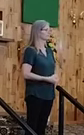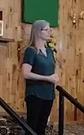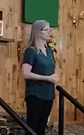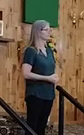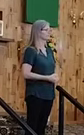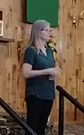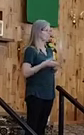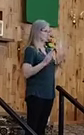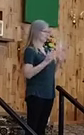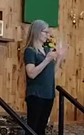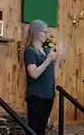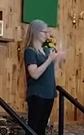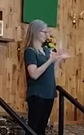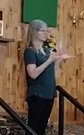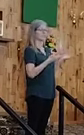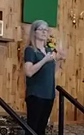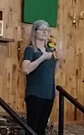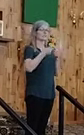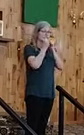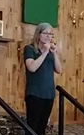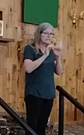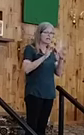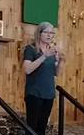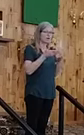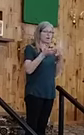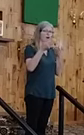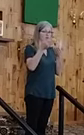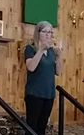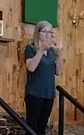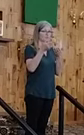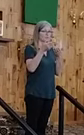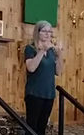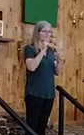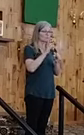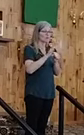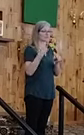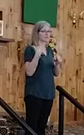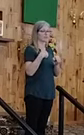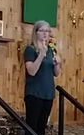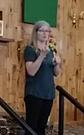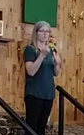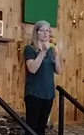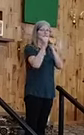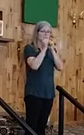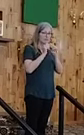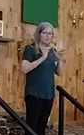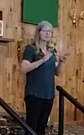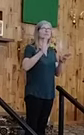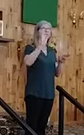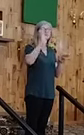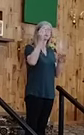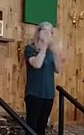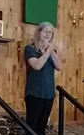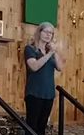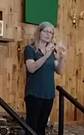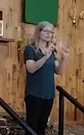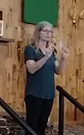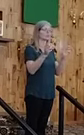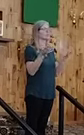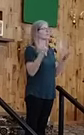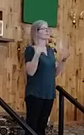May this sacred offering, O Lord, confer on us always the blessing of salvation, that what it celebrates